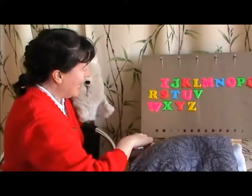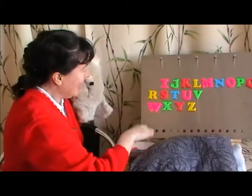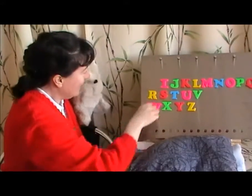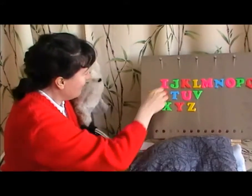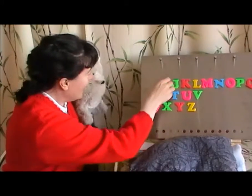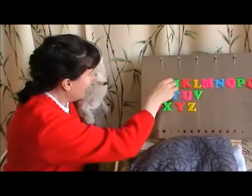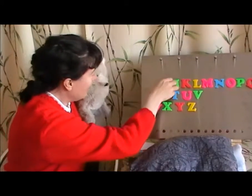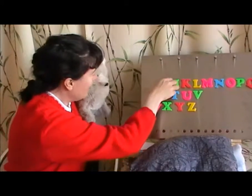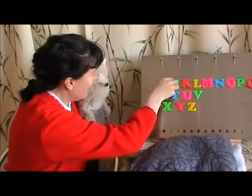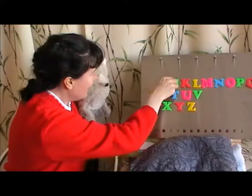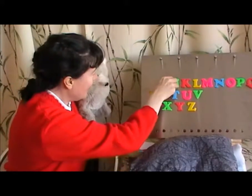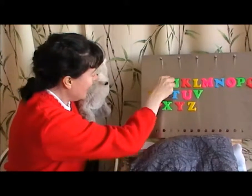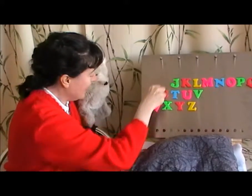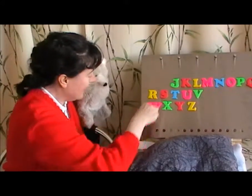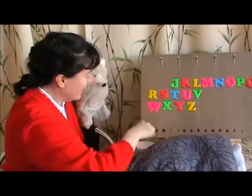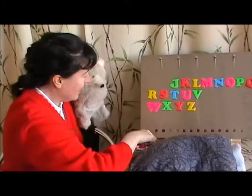8, well done Barney, 9,